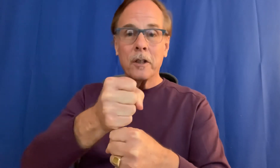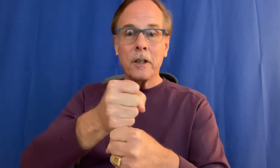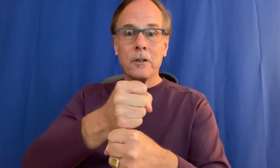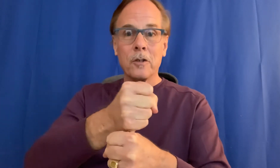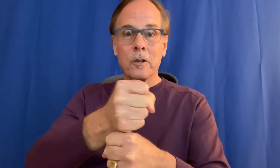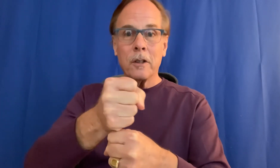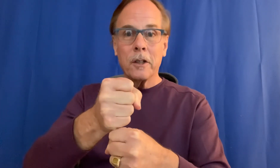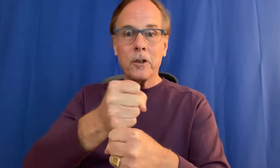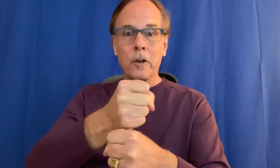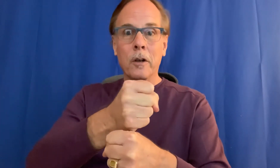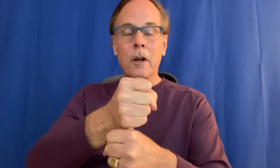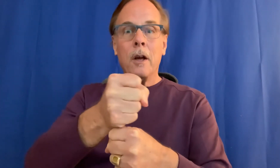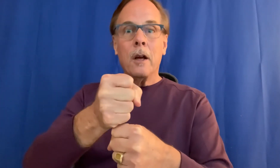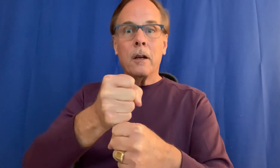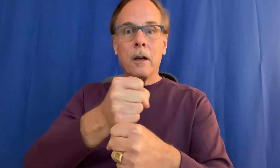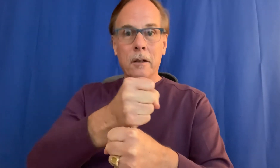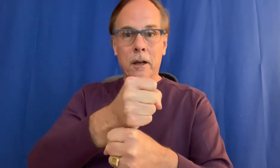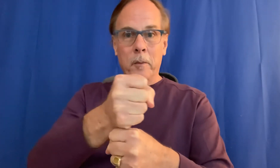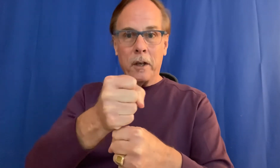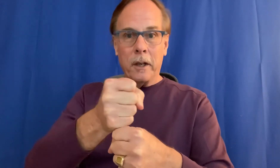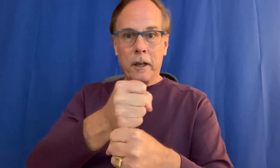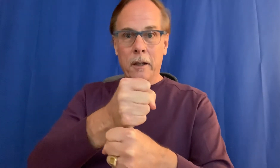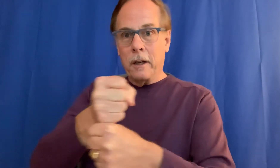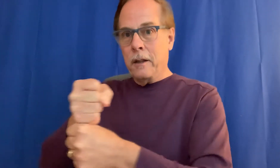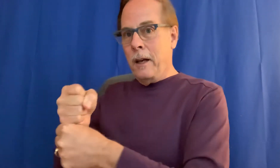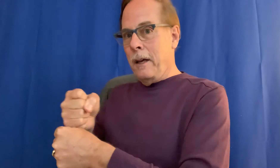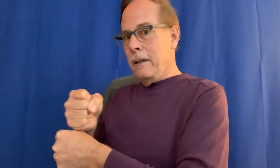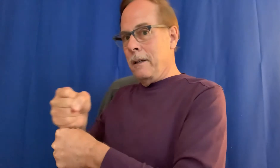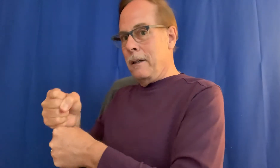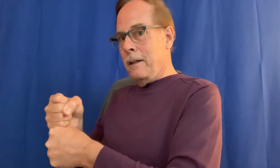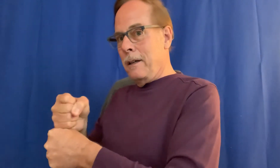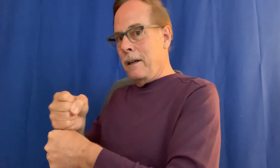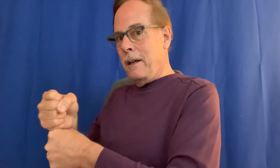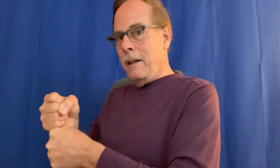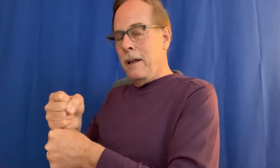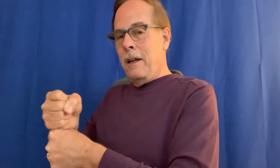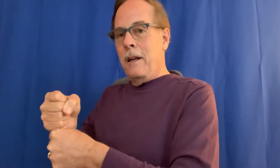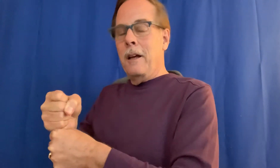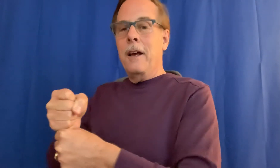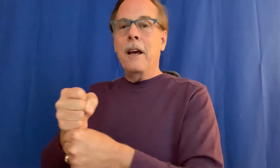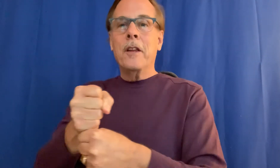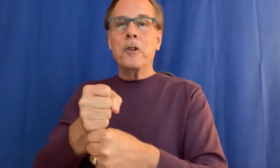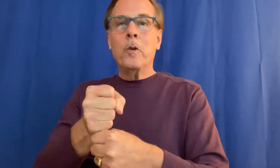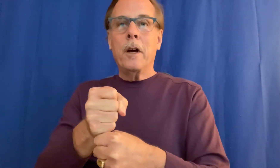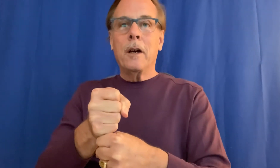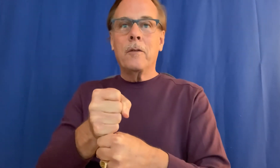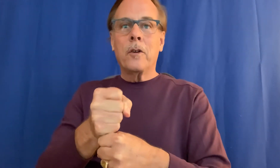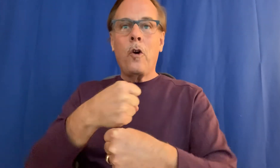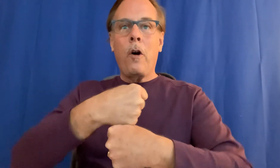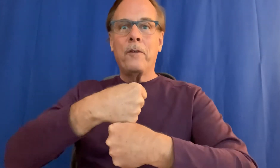and circling your non-dominant hand like that. And then you have coffee.